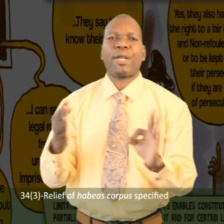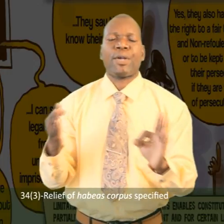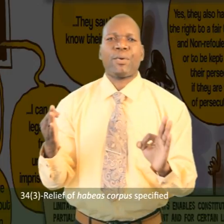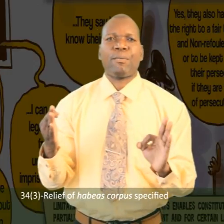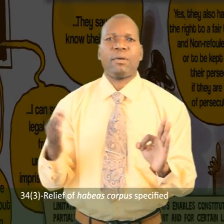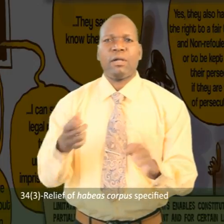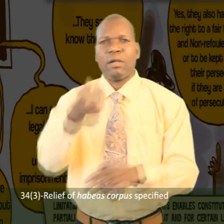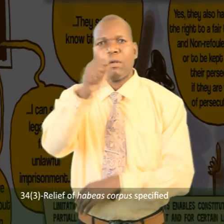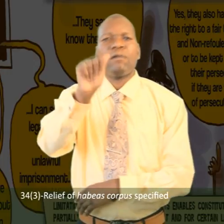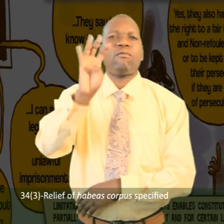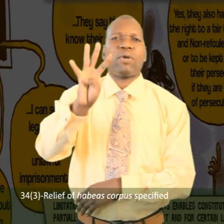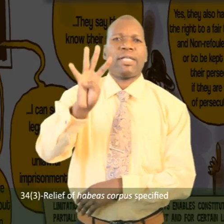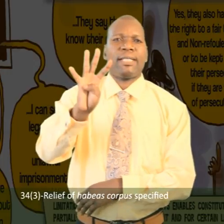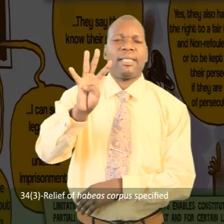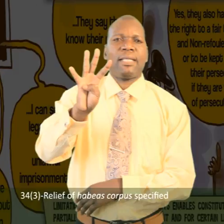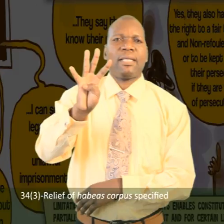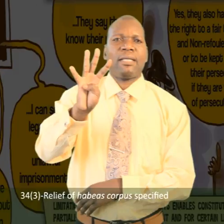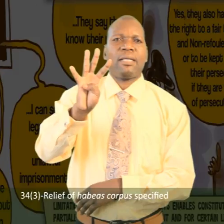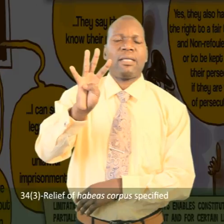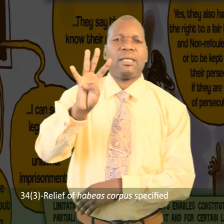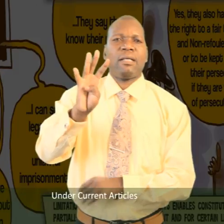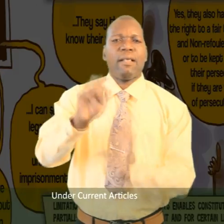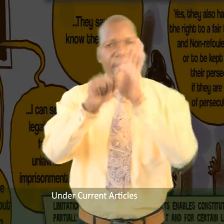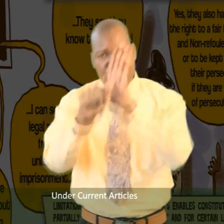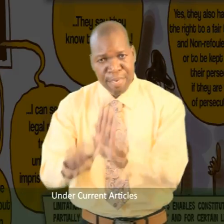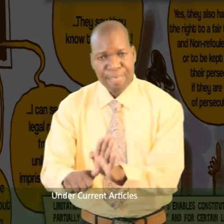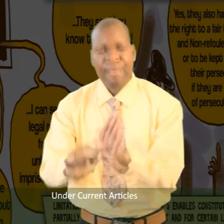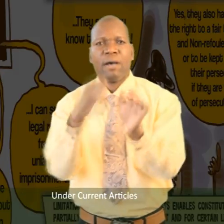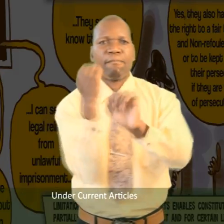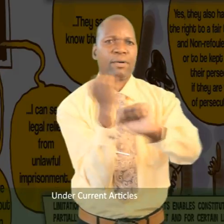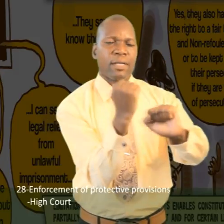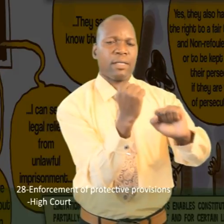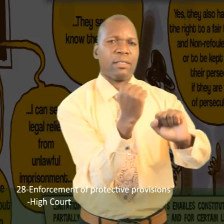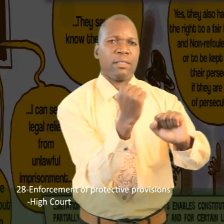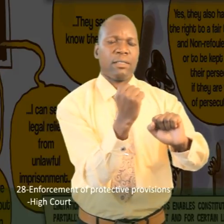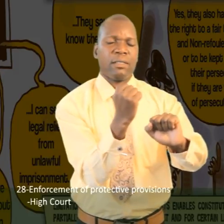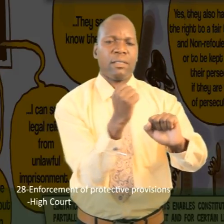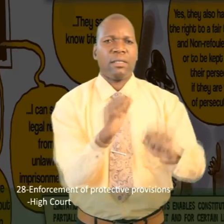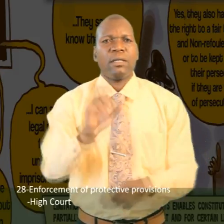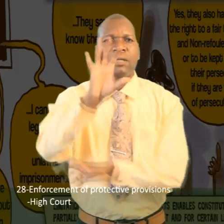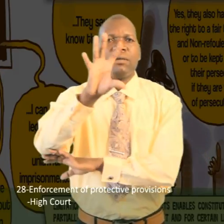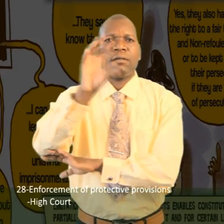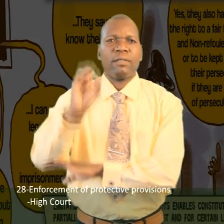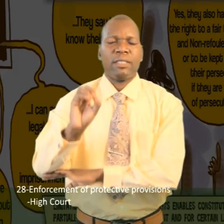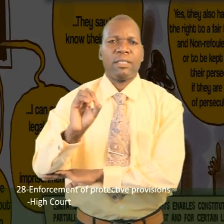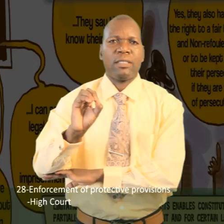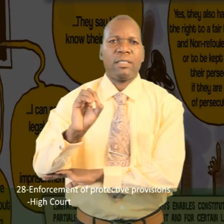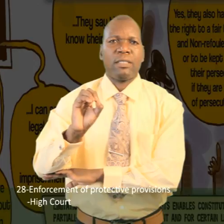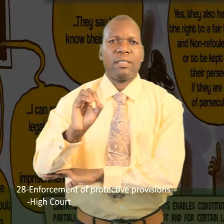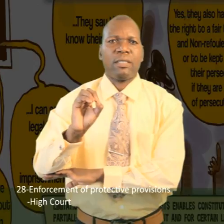of habeas corpus specified. Under current articles, 28, enforcement of protective